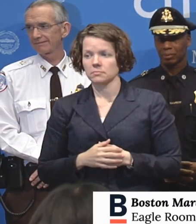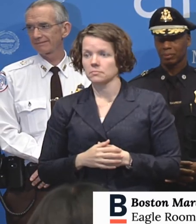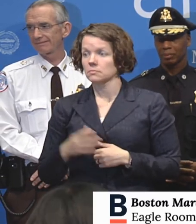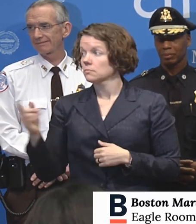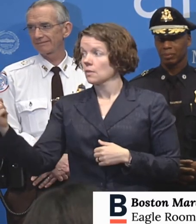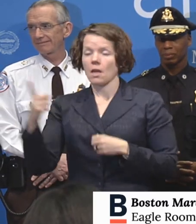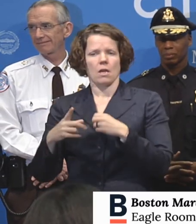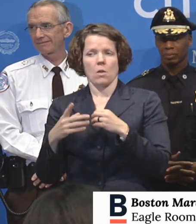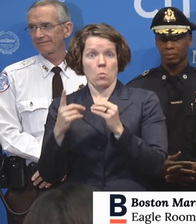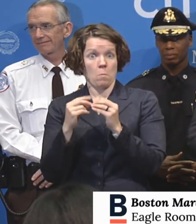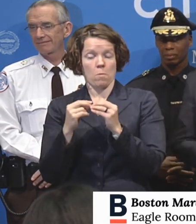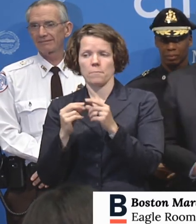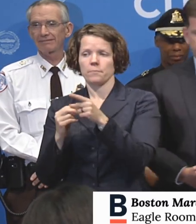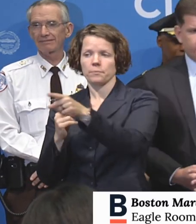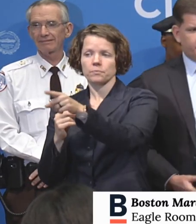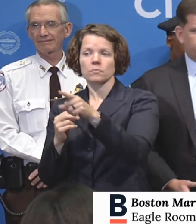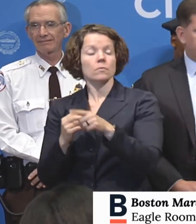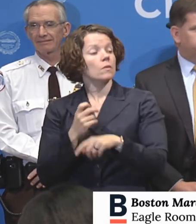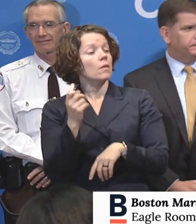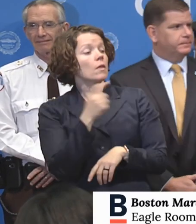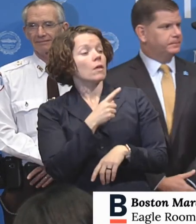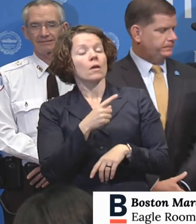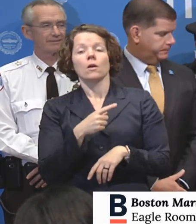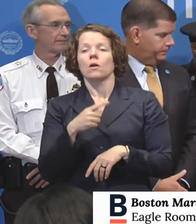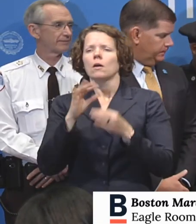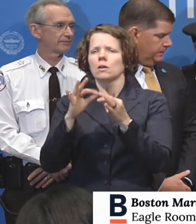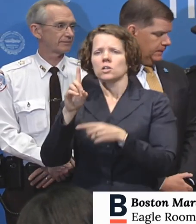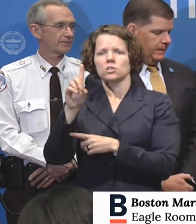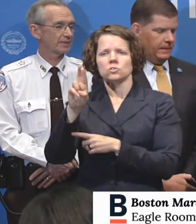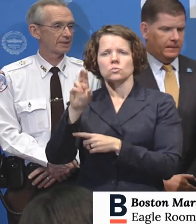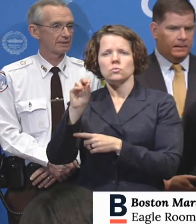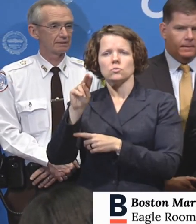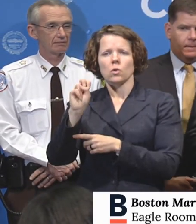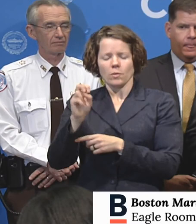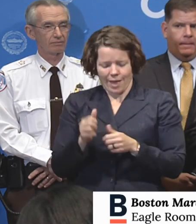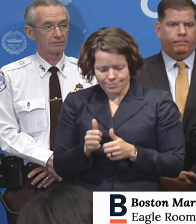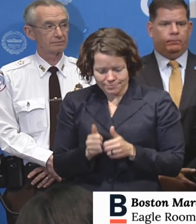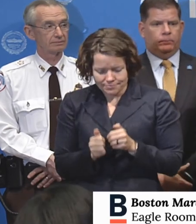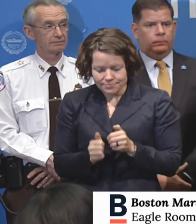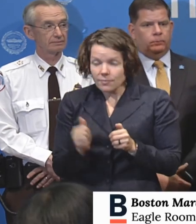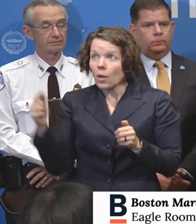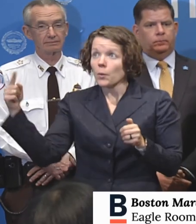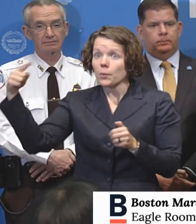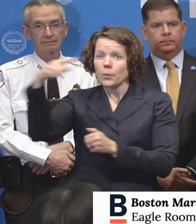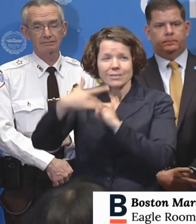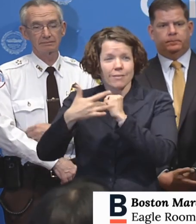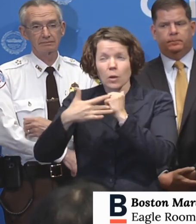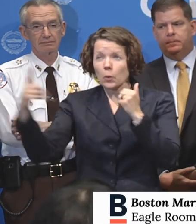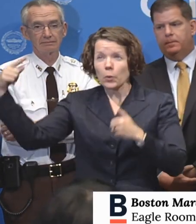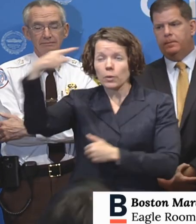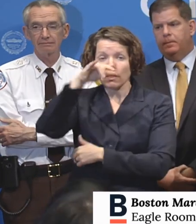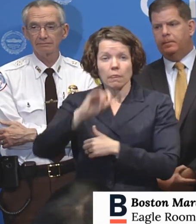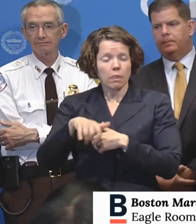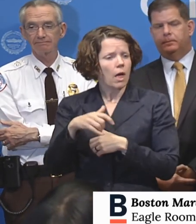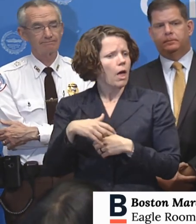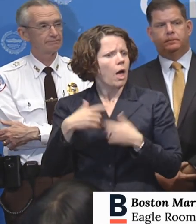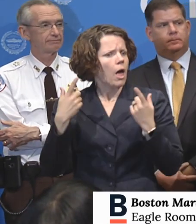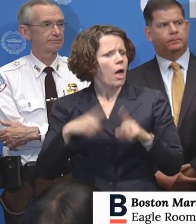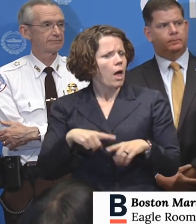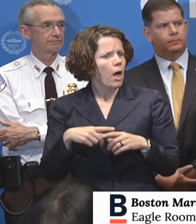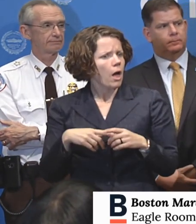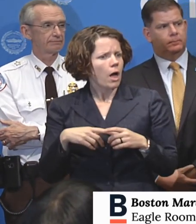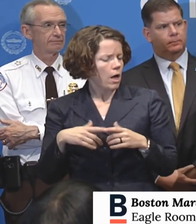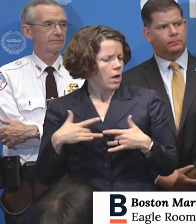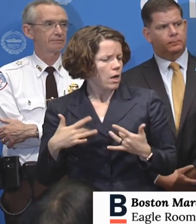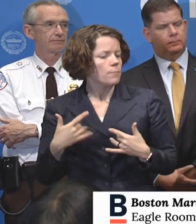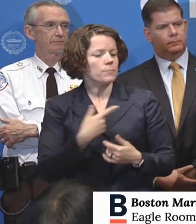Commissioner Grassi brought up the drones. I'm just curious if there's anything more on the investigation at Fenway as to last night. Somebody might have... No, there is an